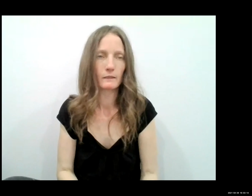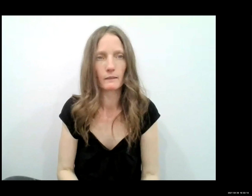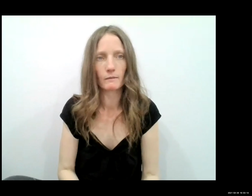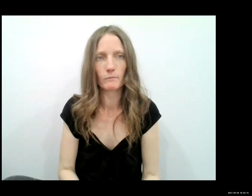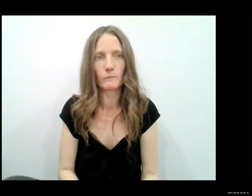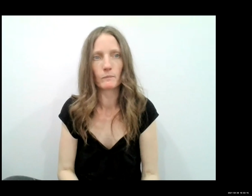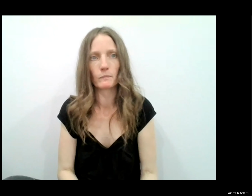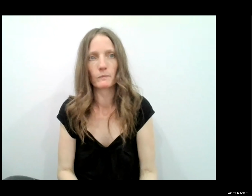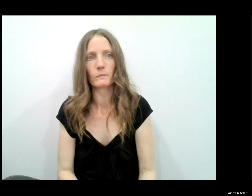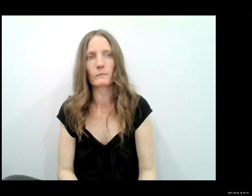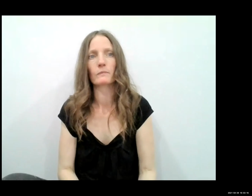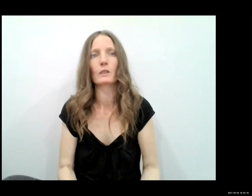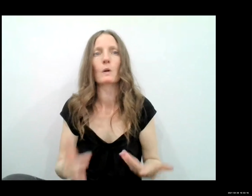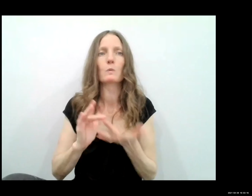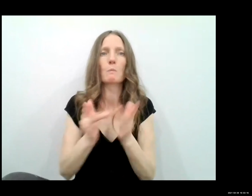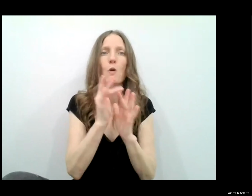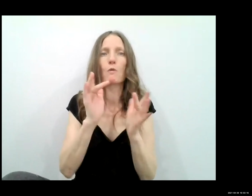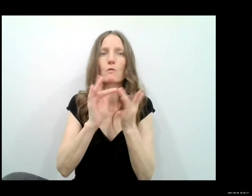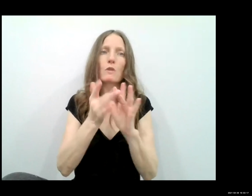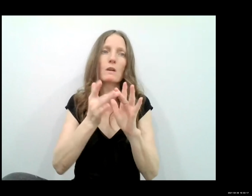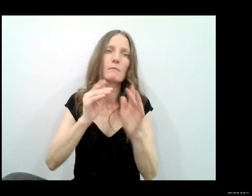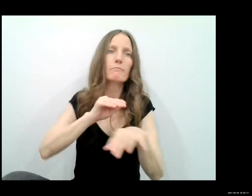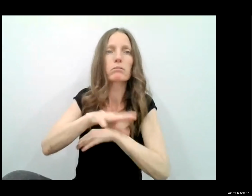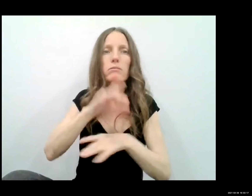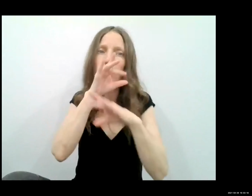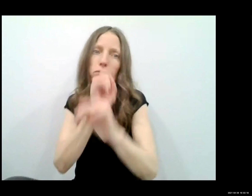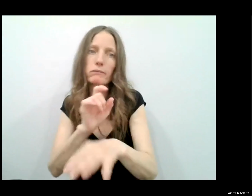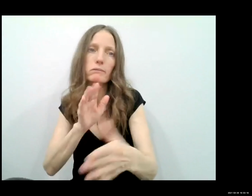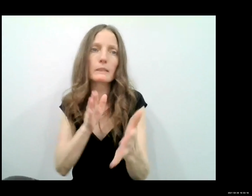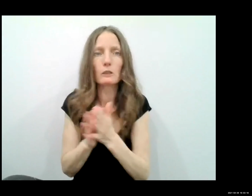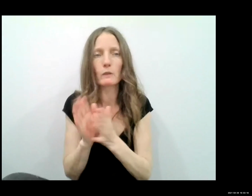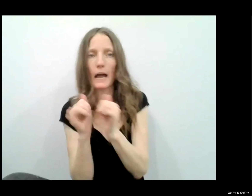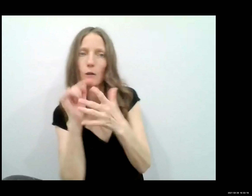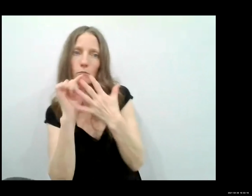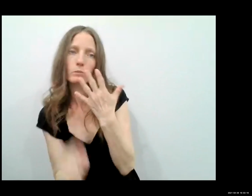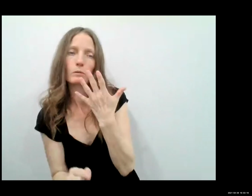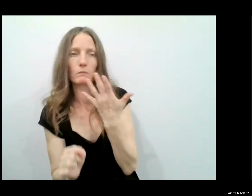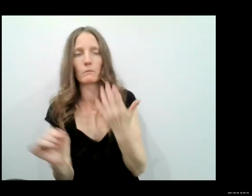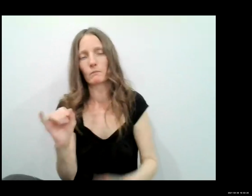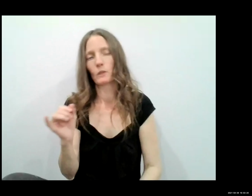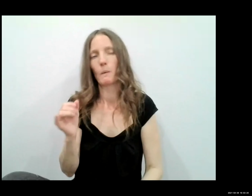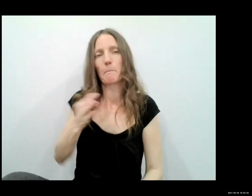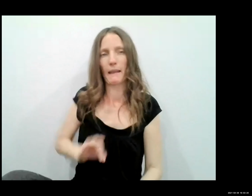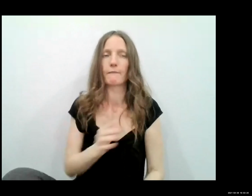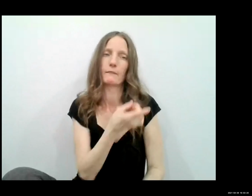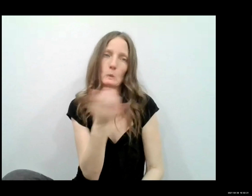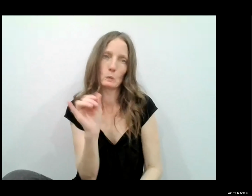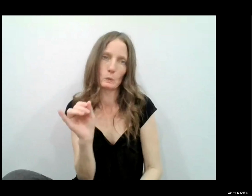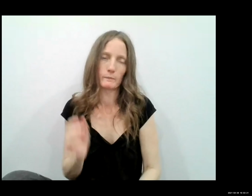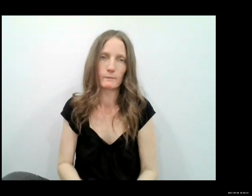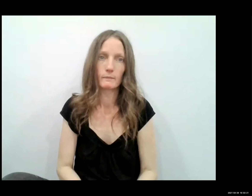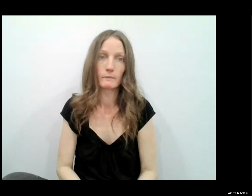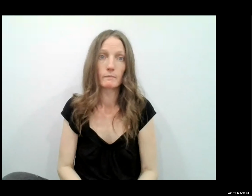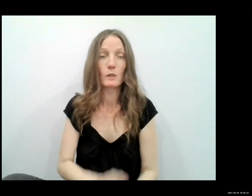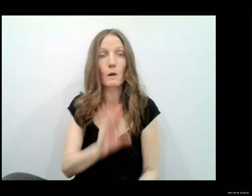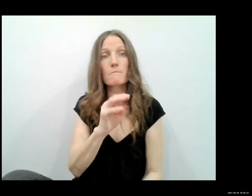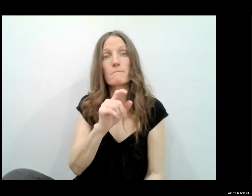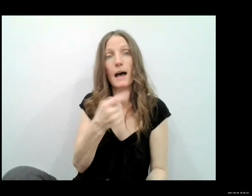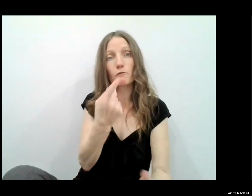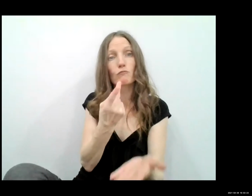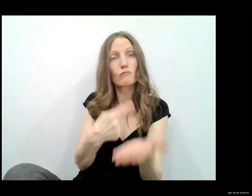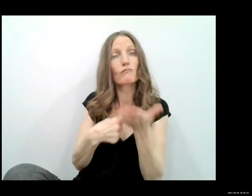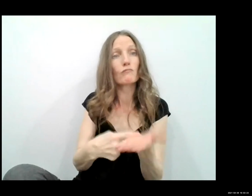background to remote delivery and remote workshops, which was also super useful. So Matt, I'll connect with you, and lots of comments.